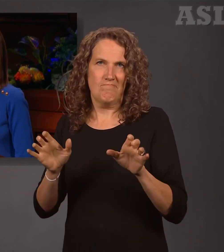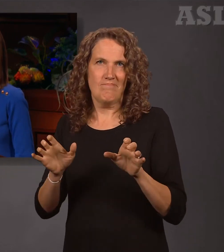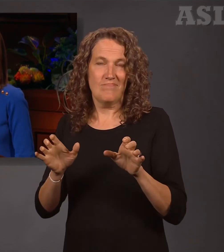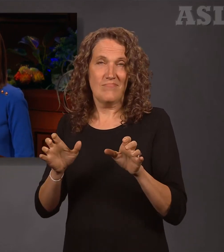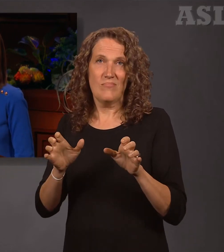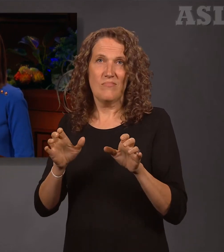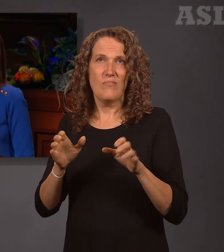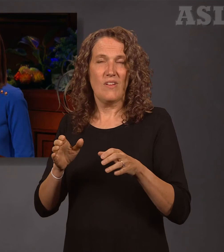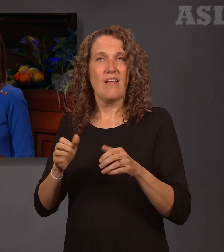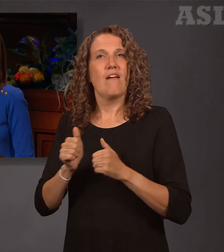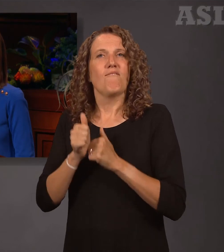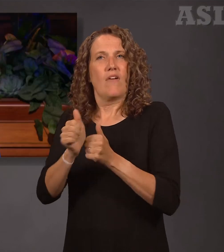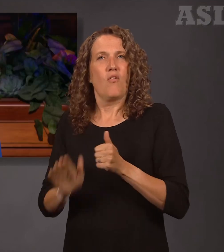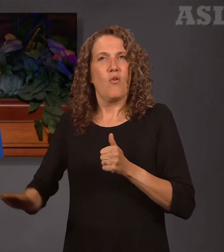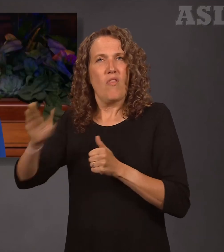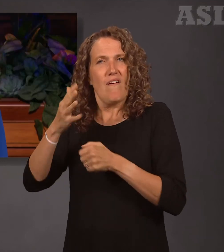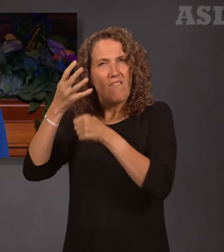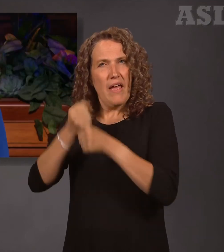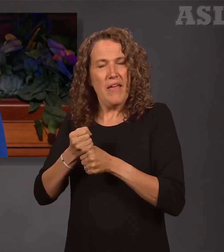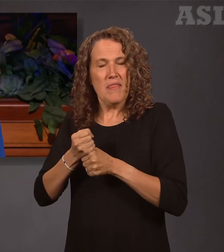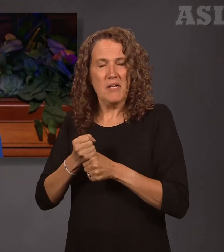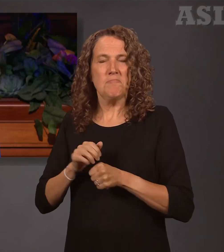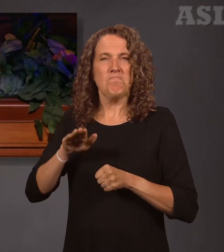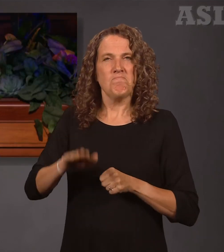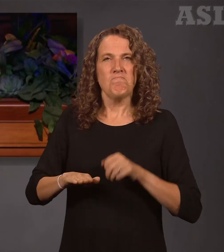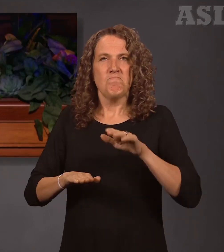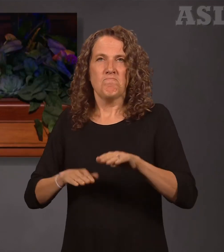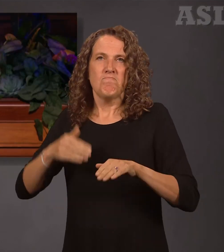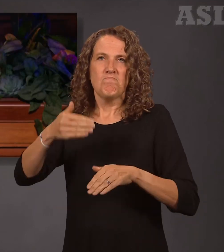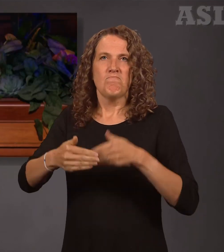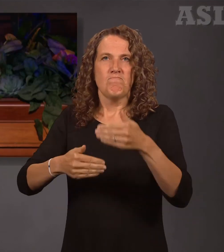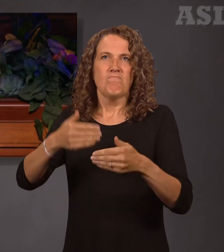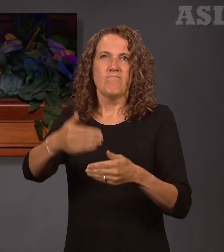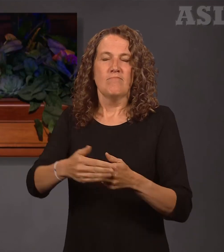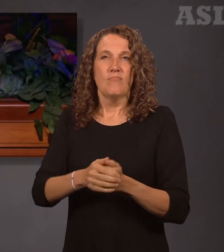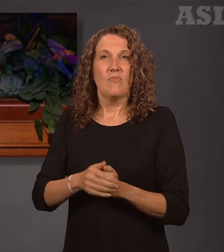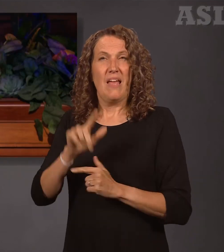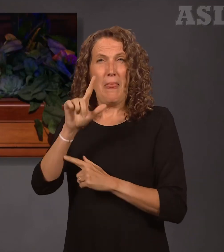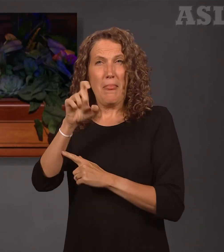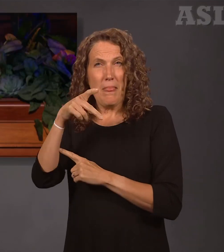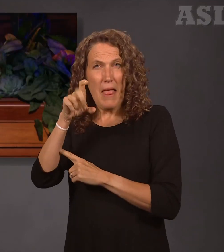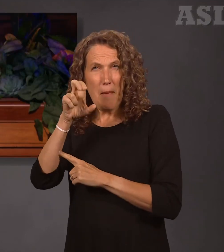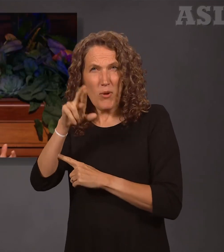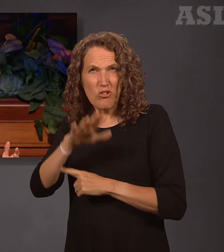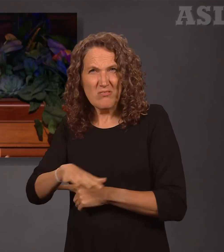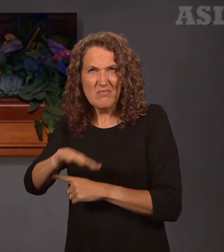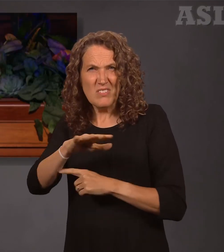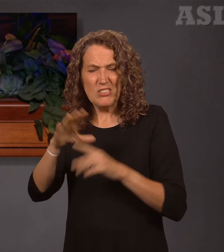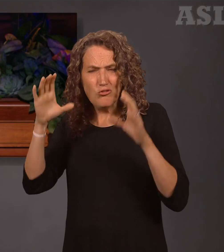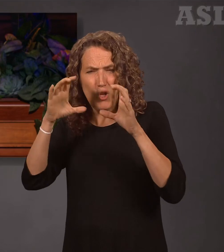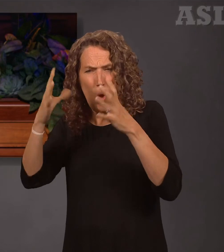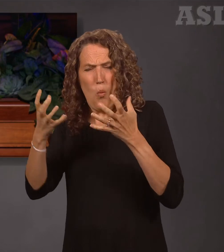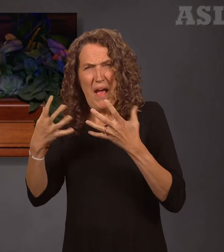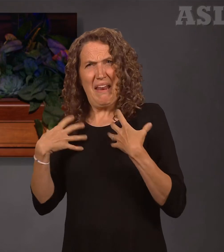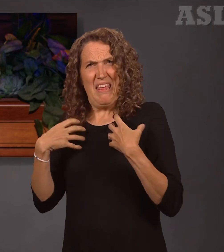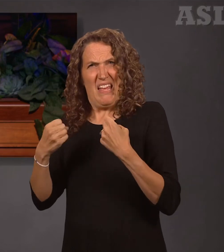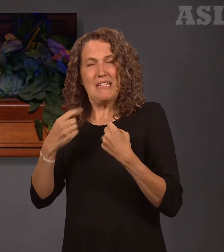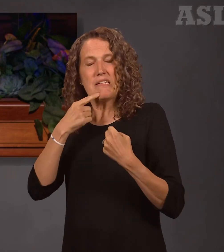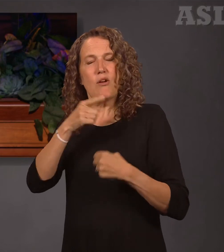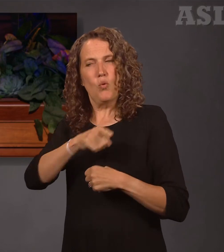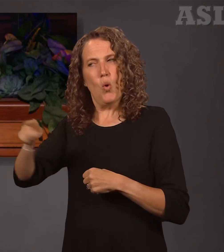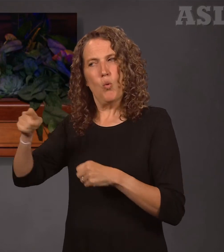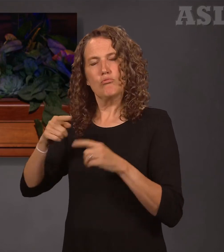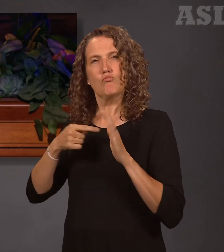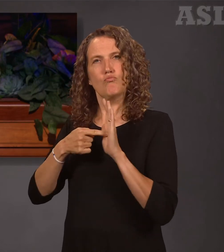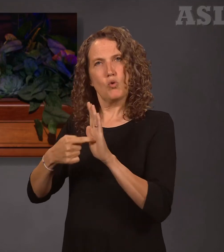faith and walked two lepers who sought healing Christ said go show yourselves and to the priests